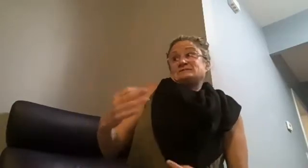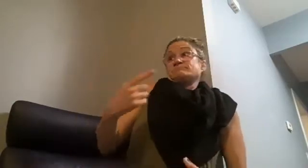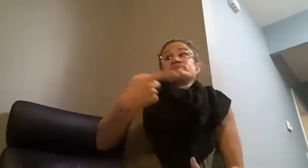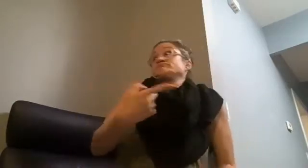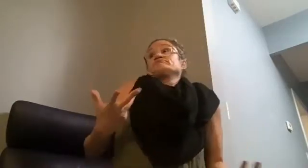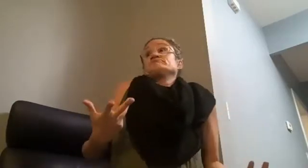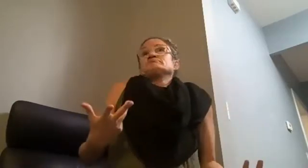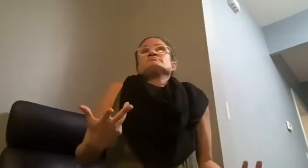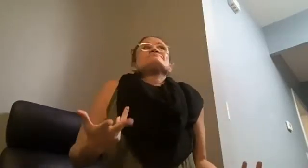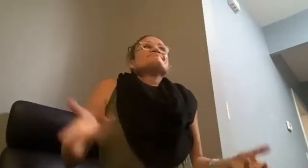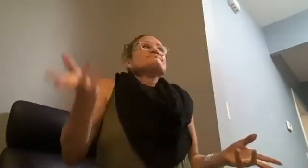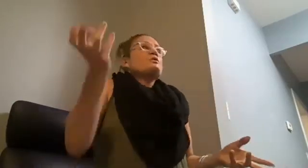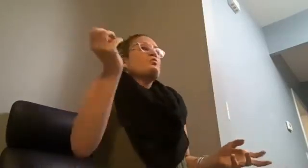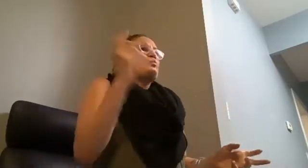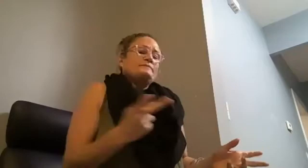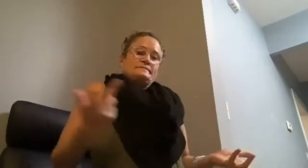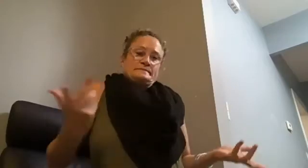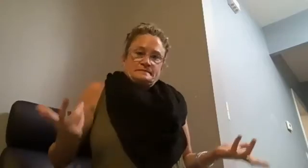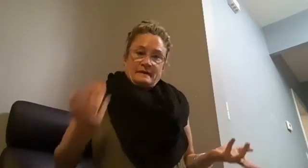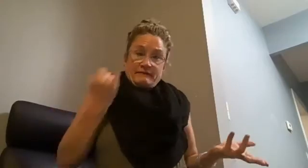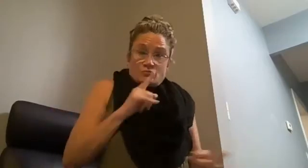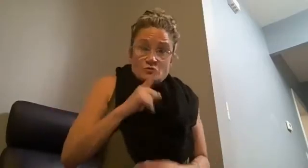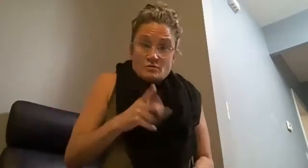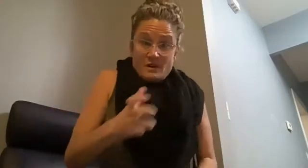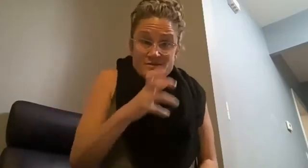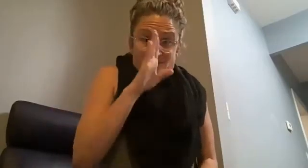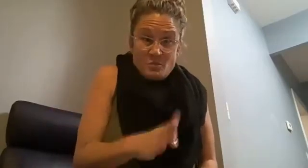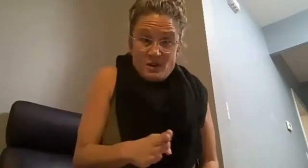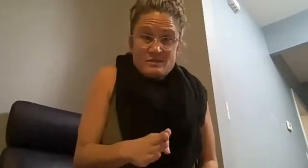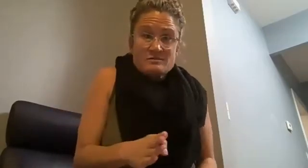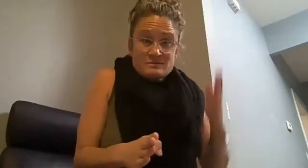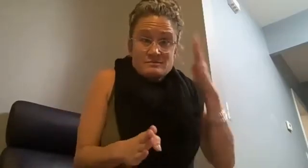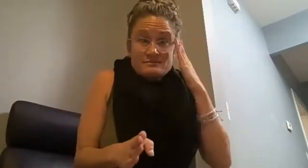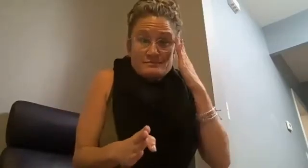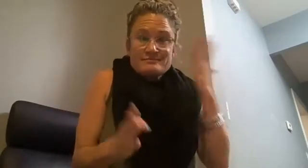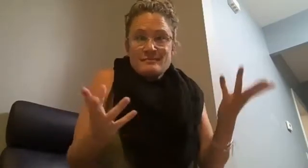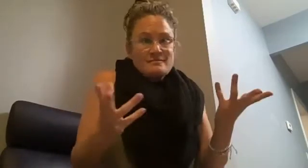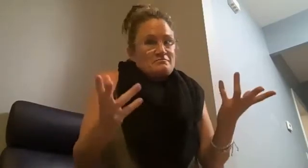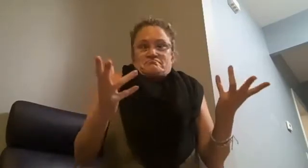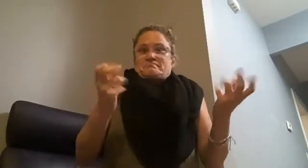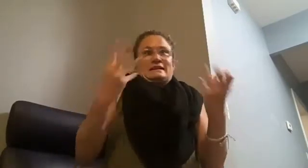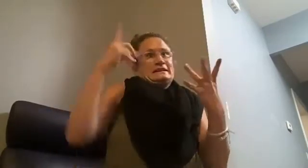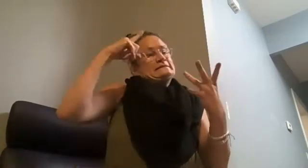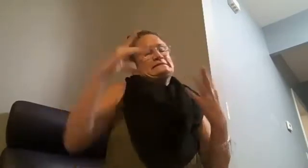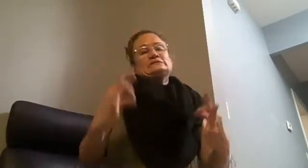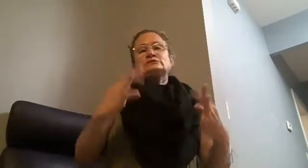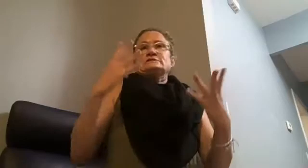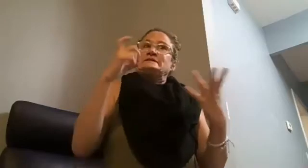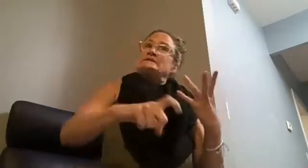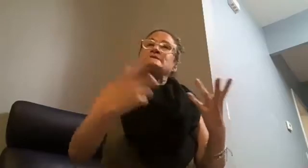like, oh yeah, I guess if I really want to stay sober, this is probably going to be the first of one of many decisions that I have to make. And so against my better judgment,